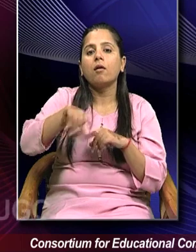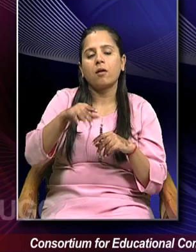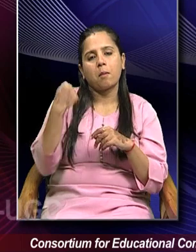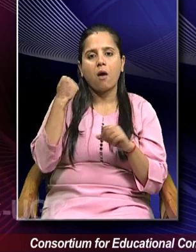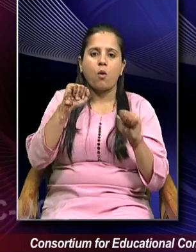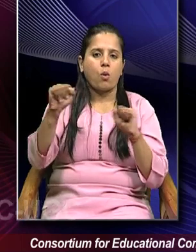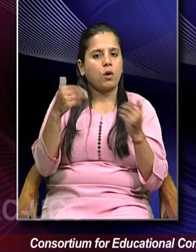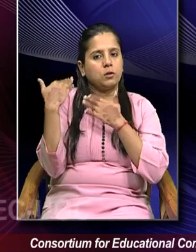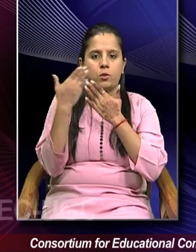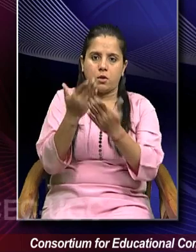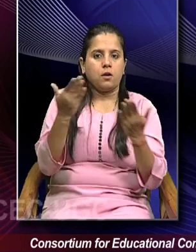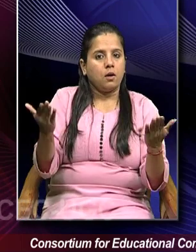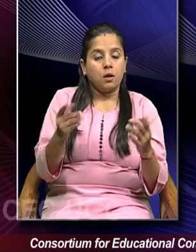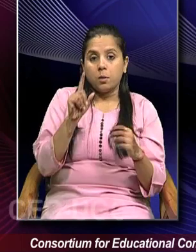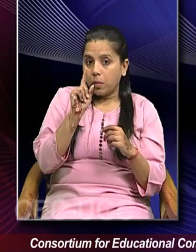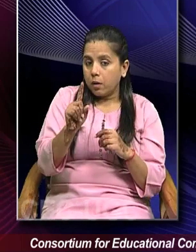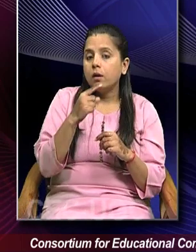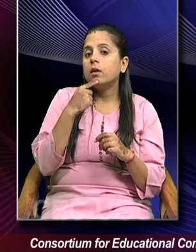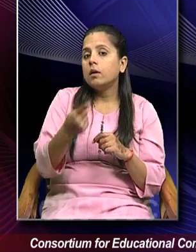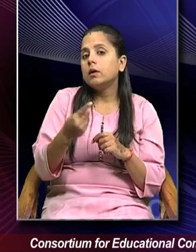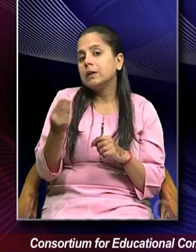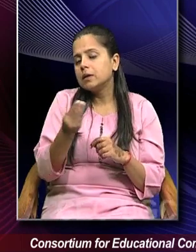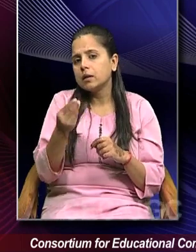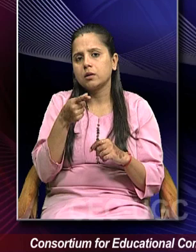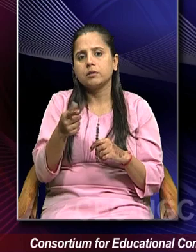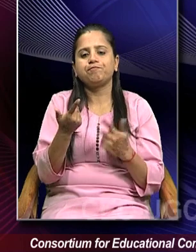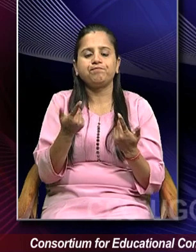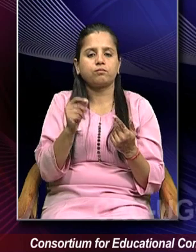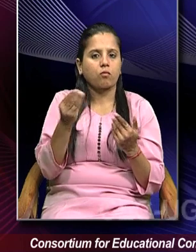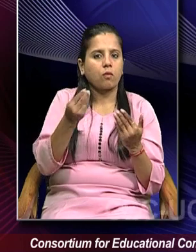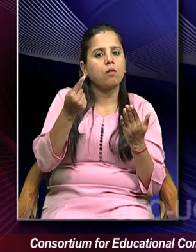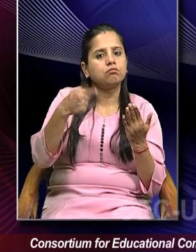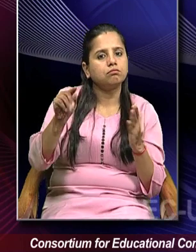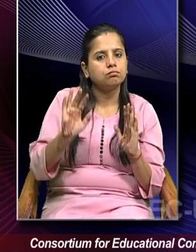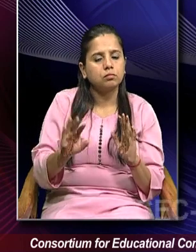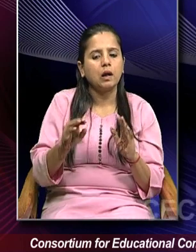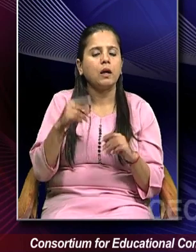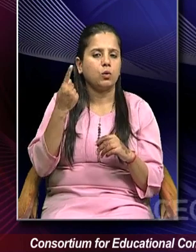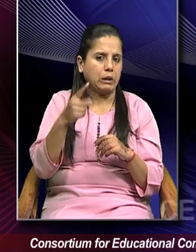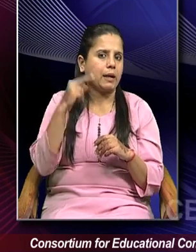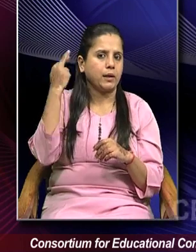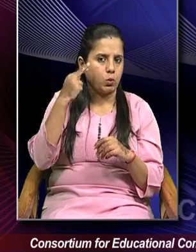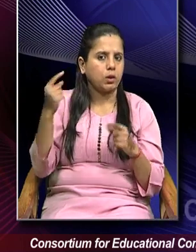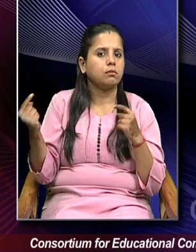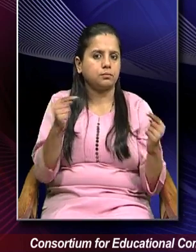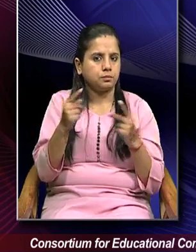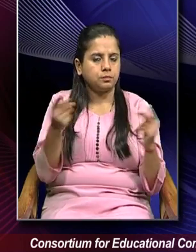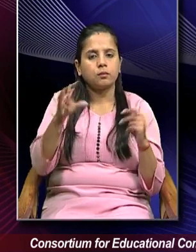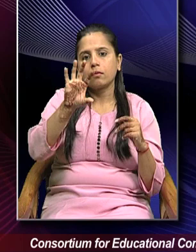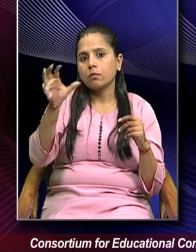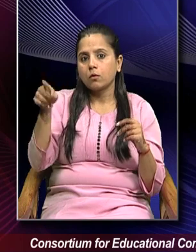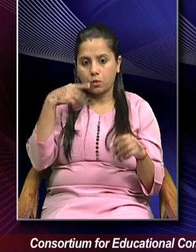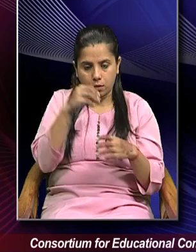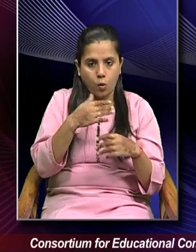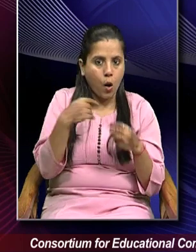it. So, it was some kind of a valid or some kind of a rational argument that all the nations, those who were participating